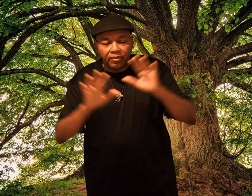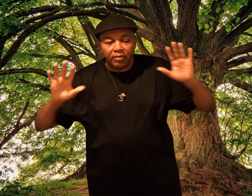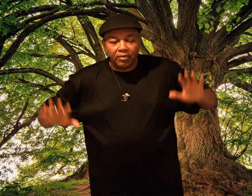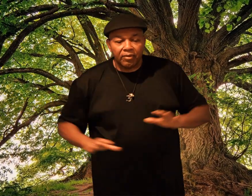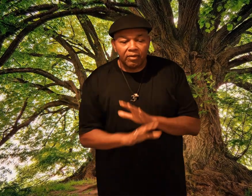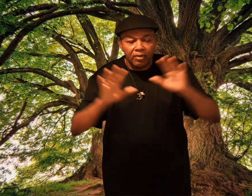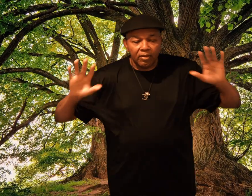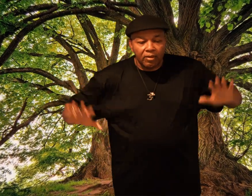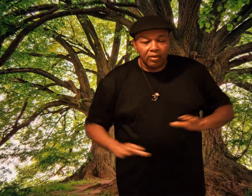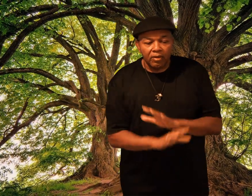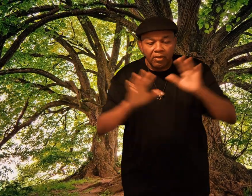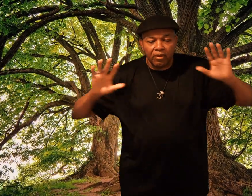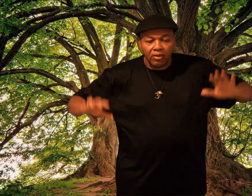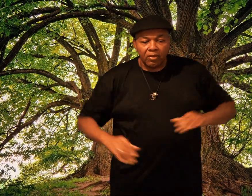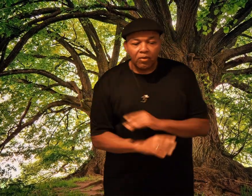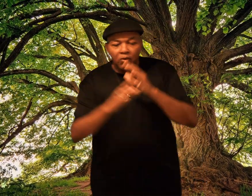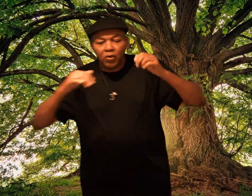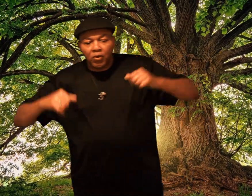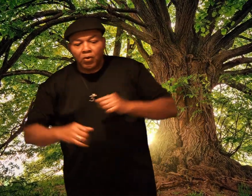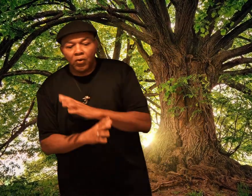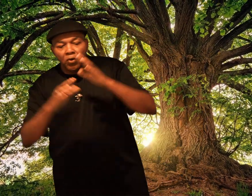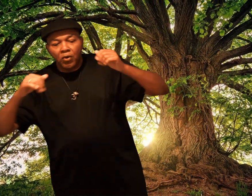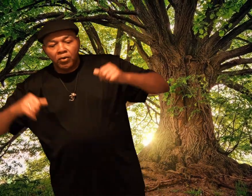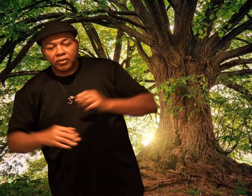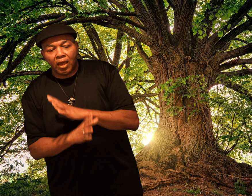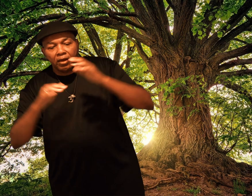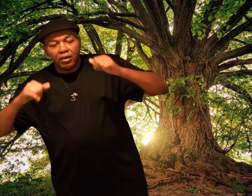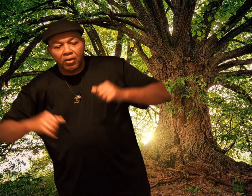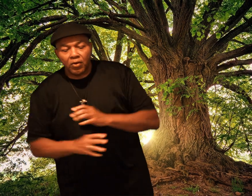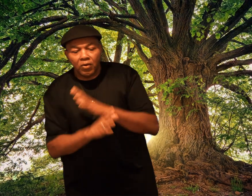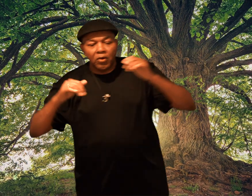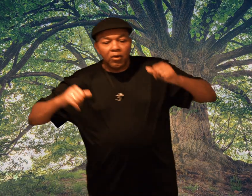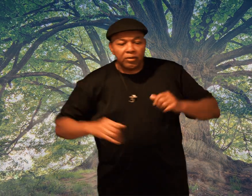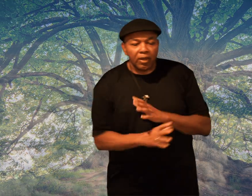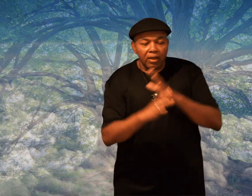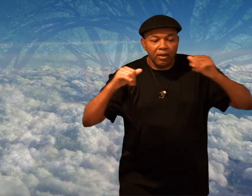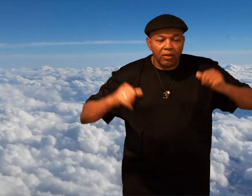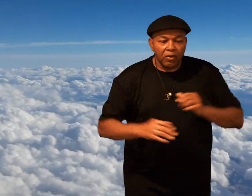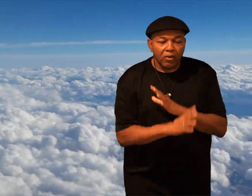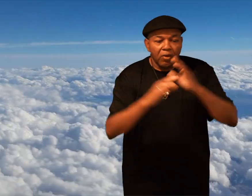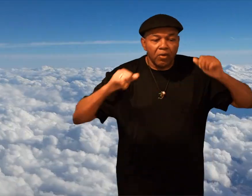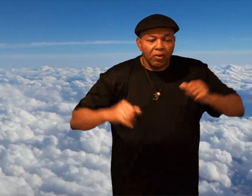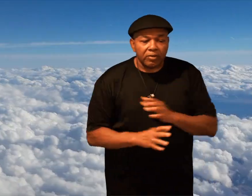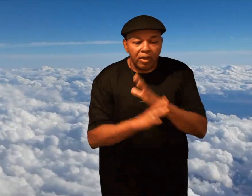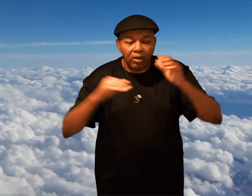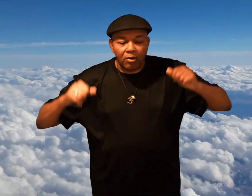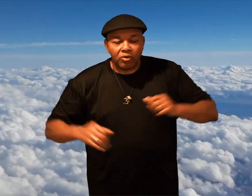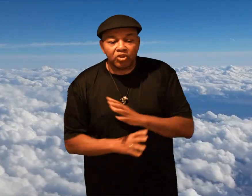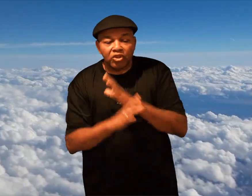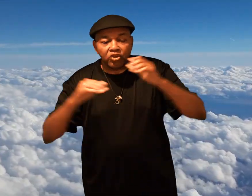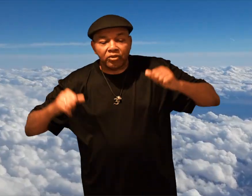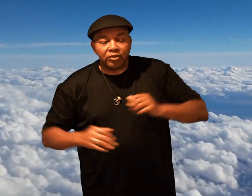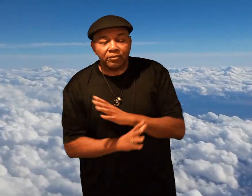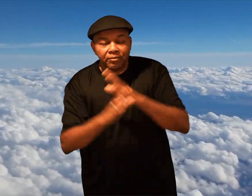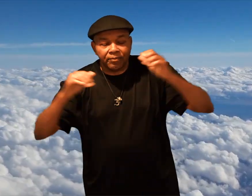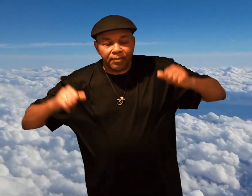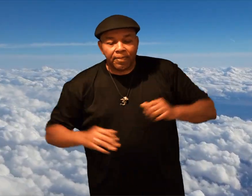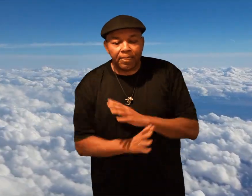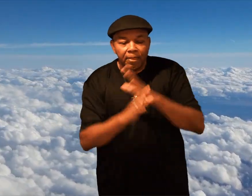You're my life, you're my breath, you're a smile, you're my guest, you're the earth, you're the sun, you're the glass, you are love, you're my hands, you're a gold, you're my eyes, you're a hug,